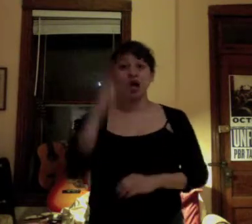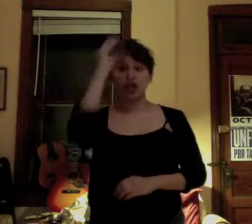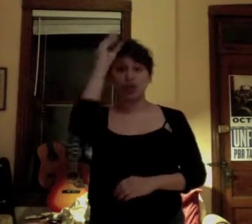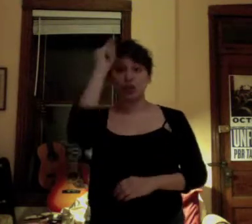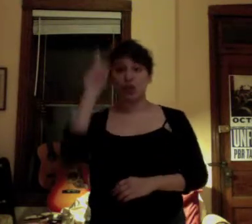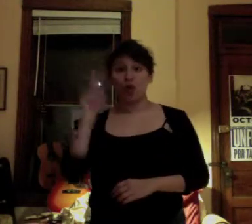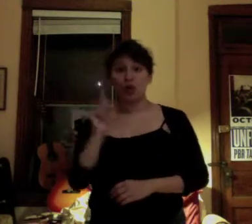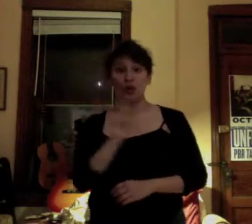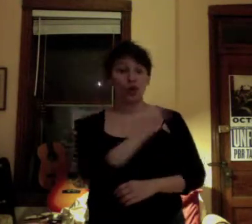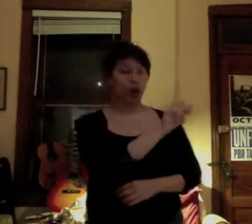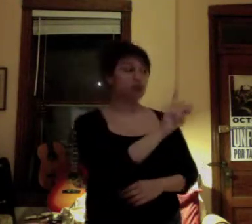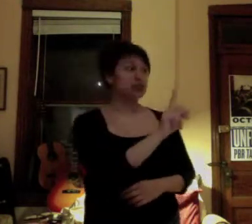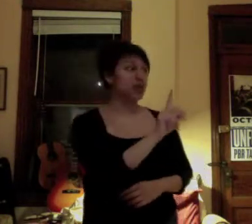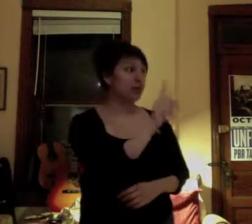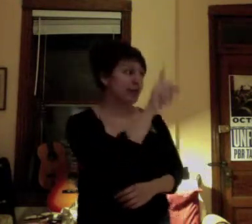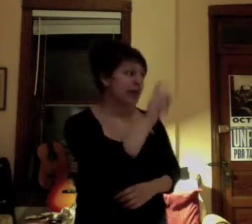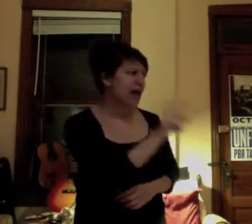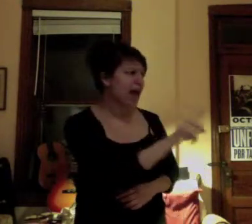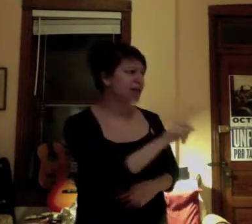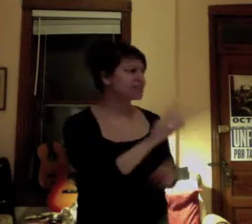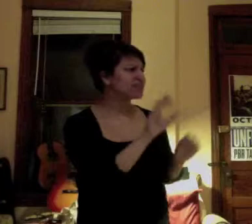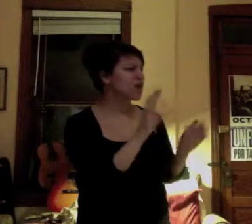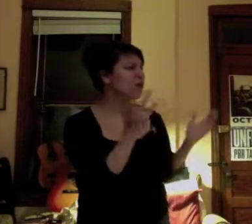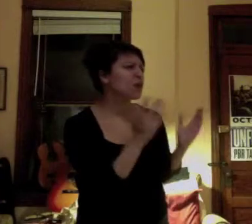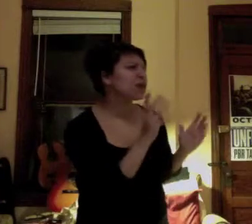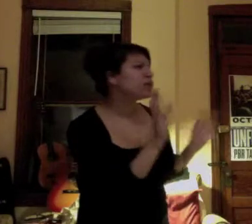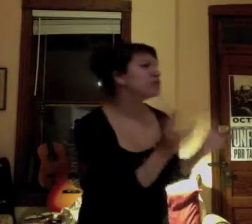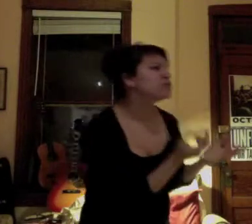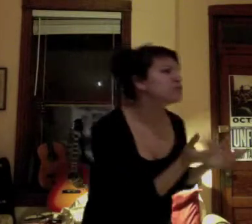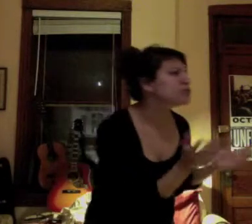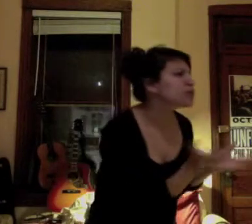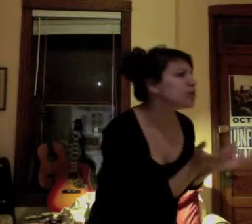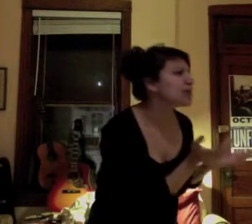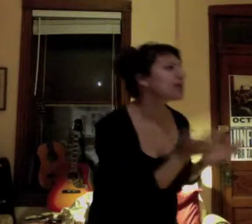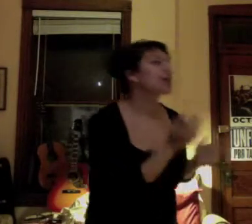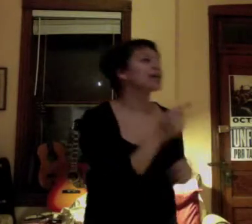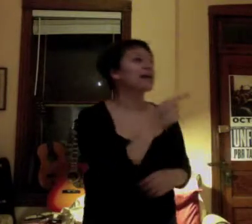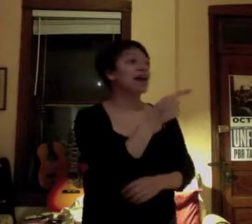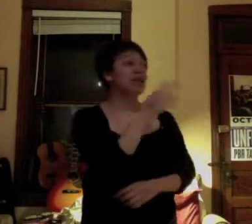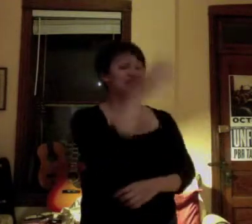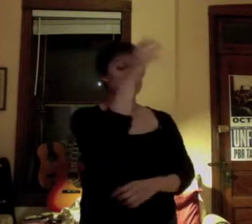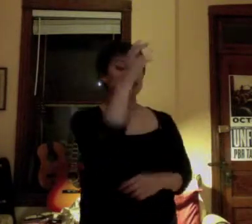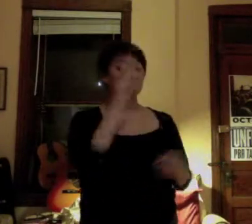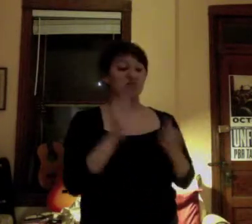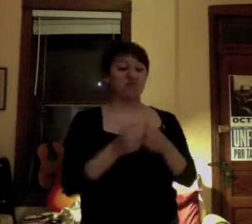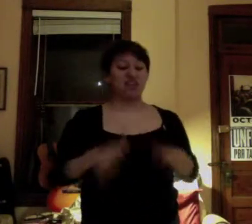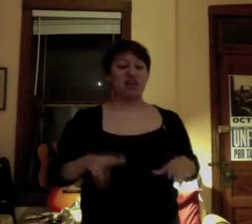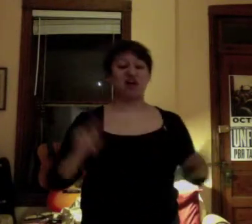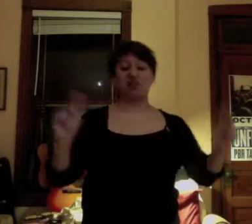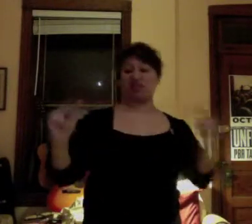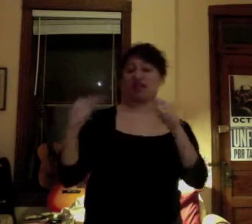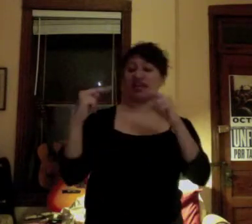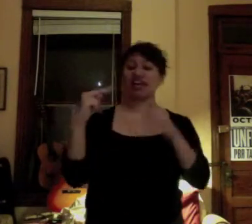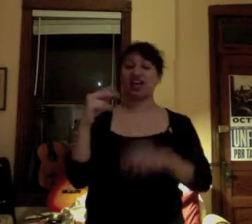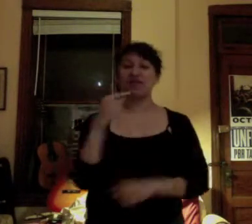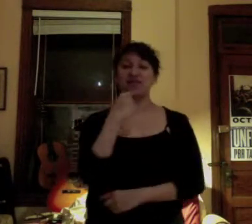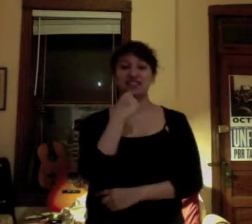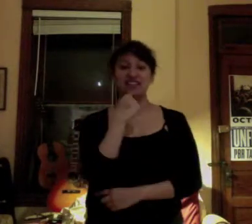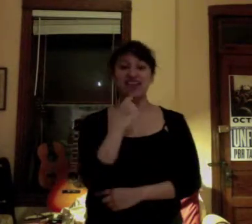he responded, "I'm laying bricks." The little boy approached the second brick mason and asked him, "What are you